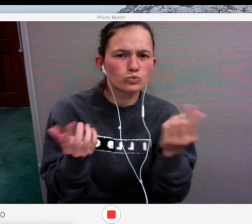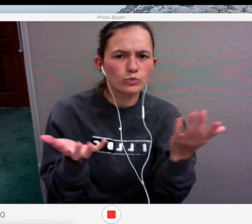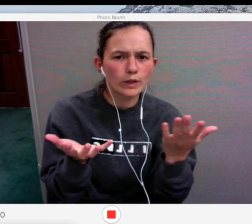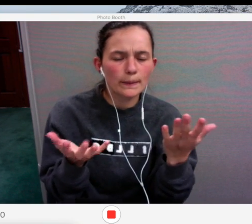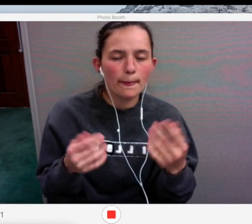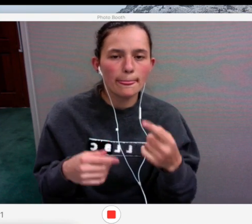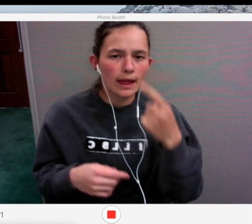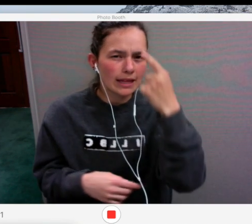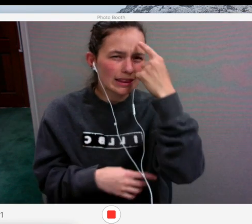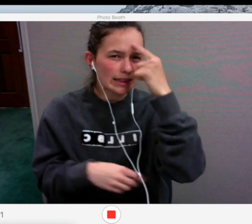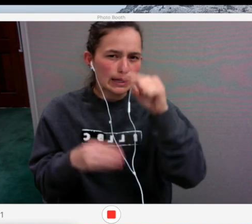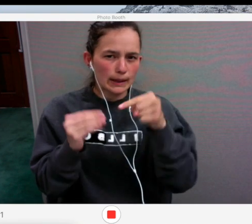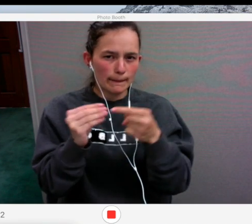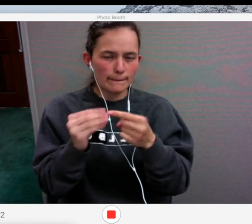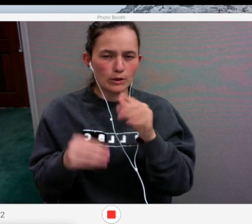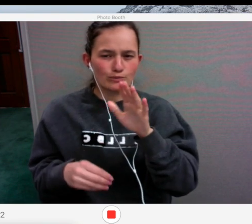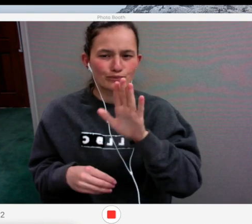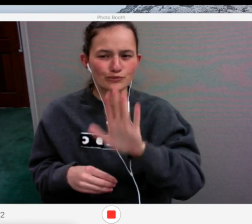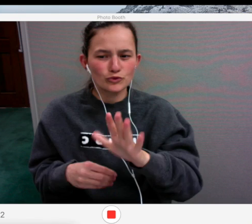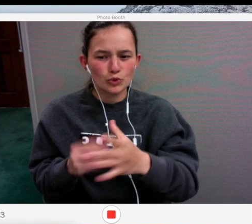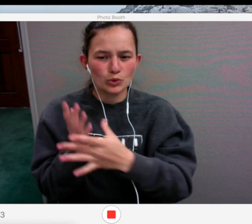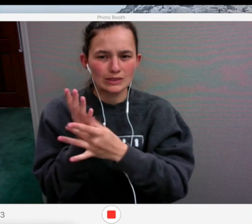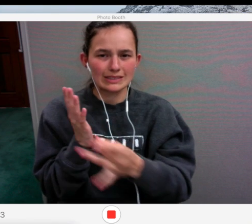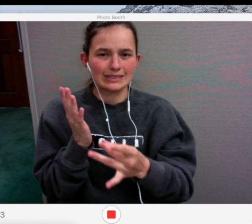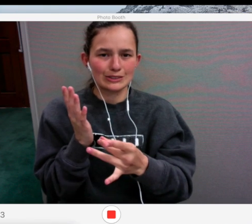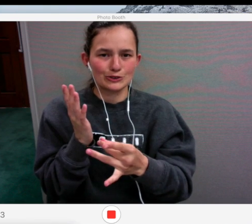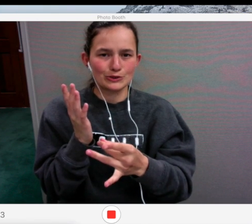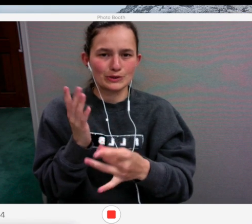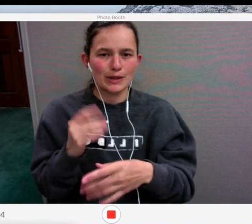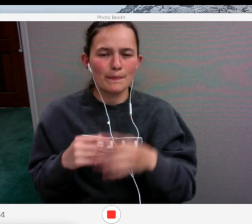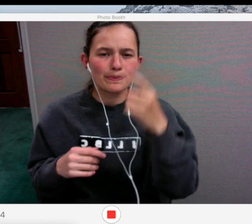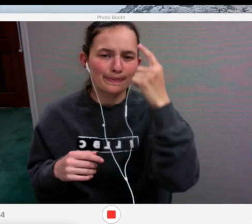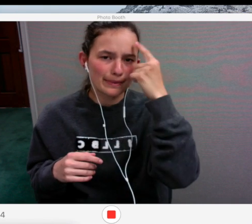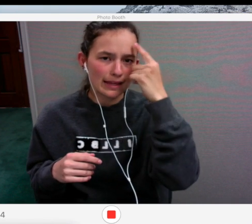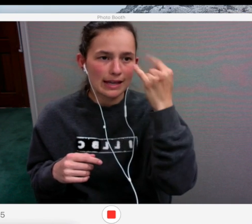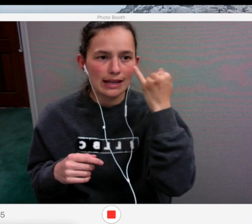skills that you have that relate to that position that you're applying for.